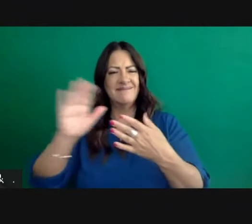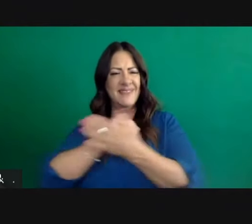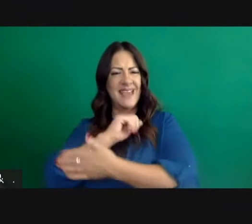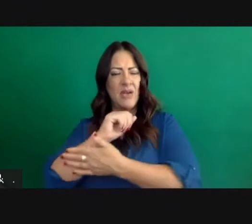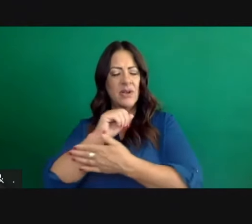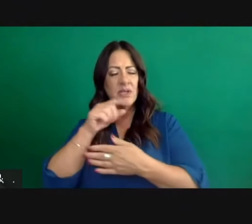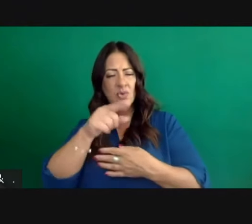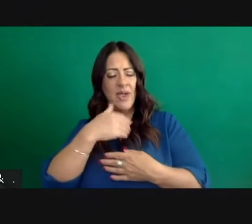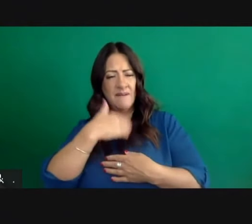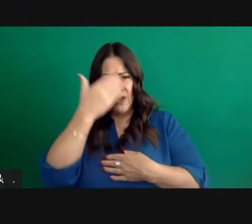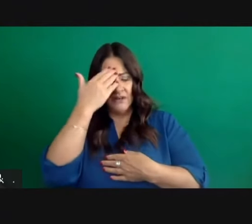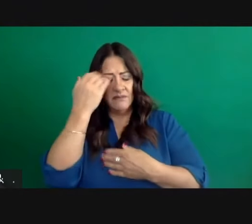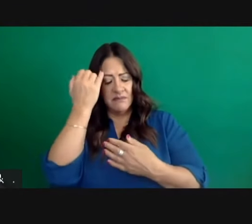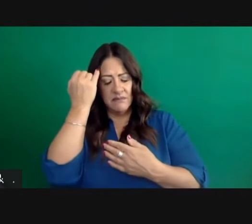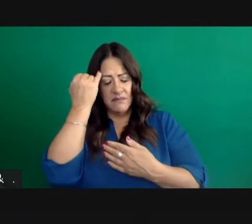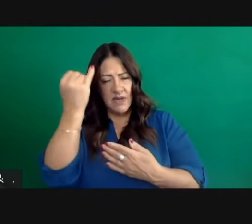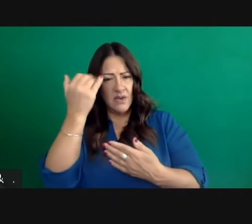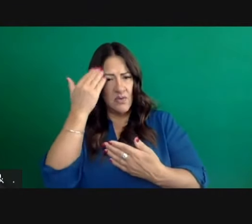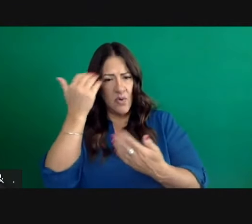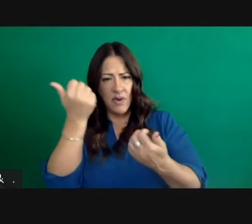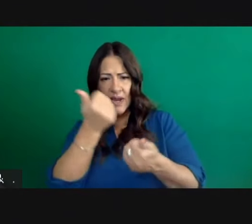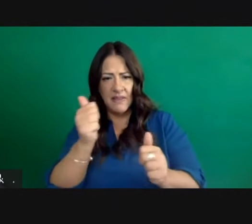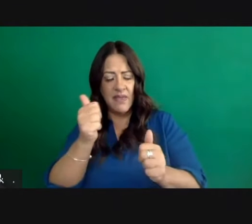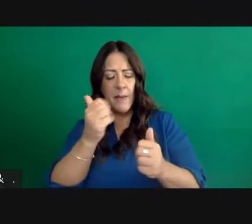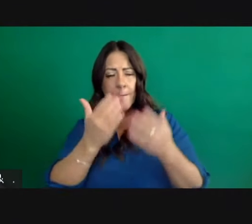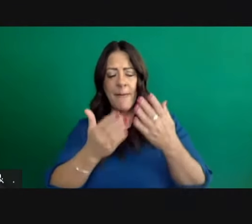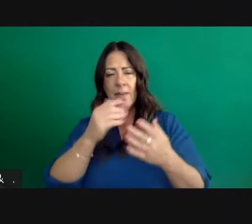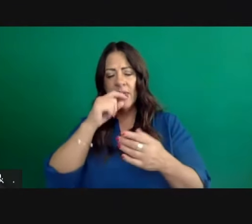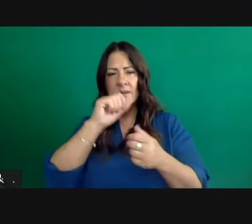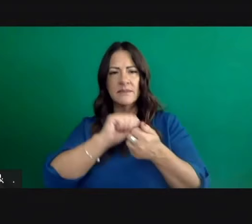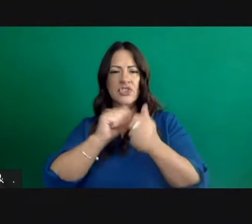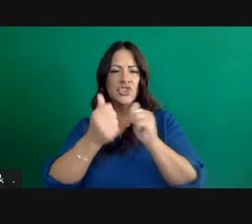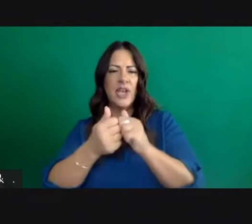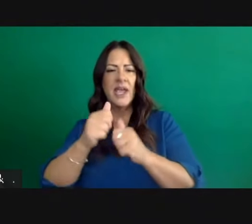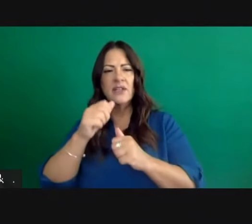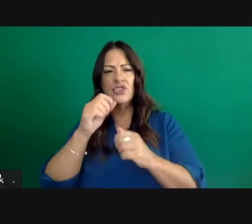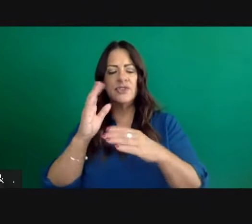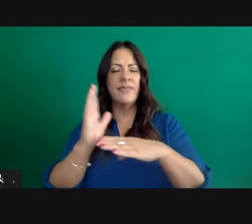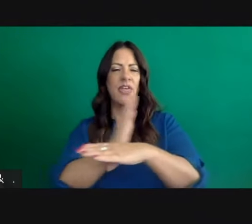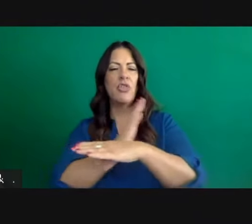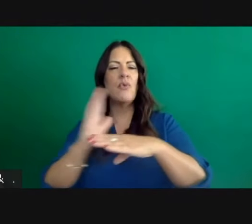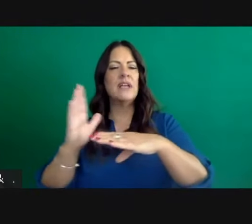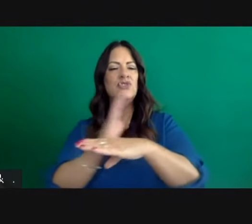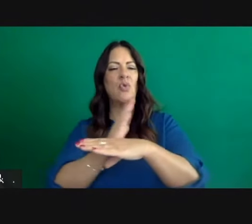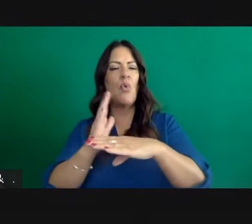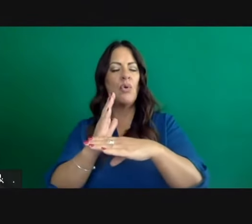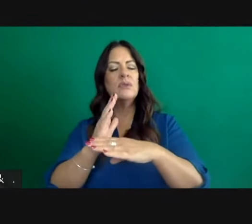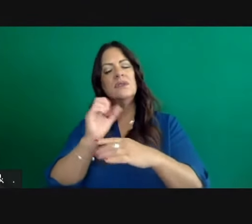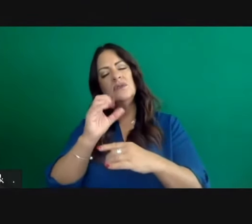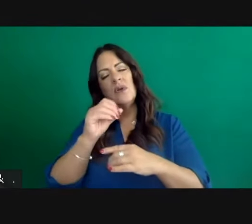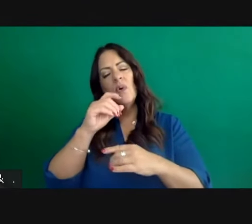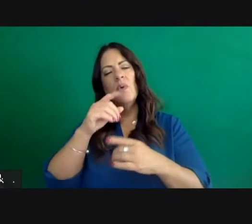movement on that front? Maybe increasing the threshold or lowering it so counties can move forward?